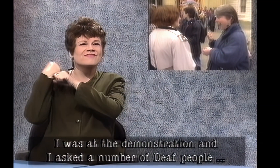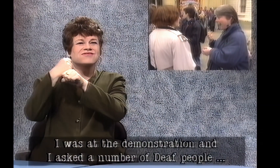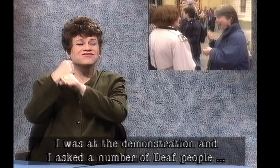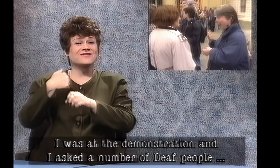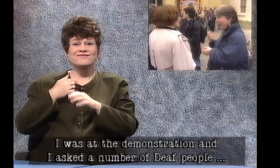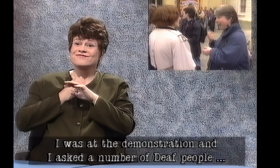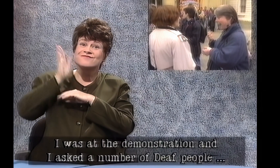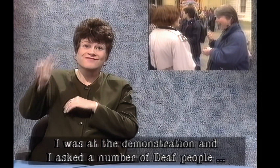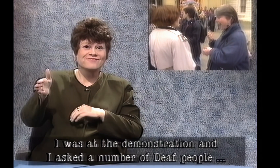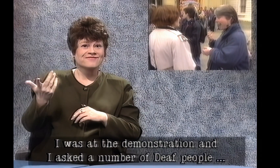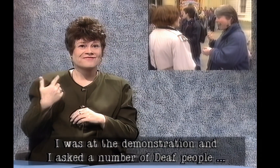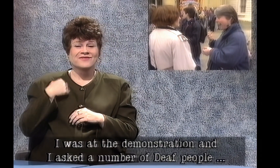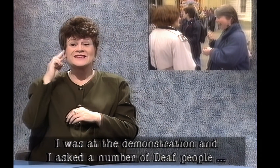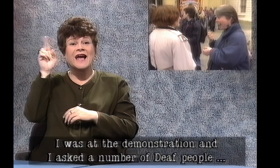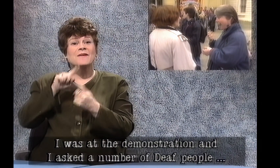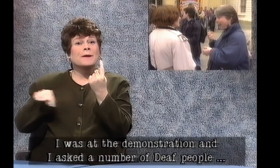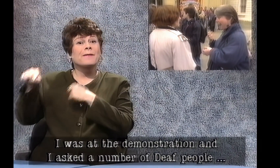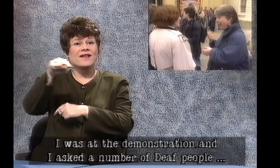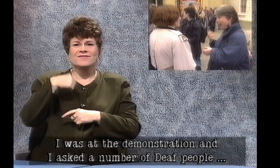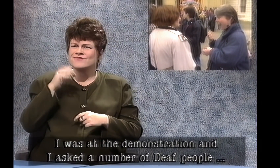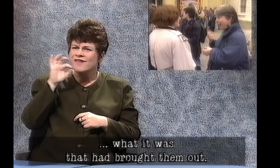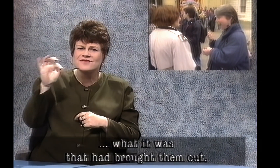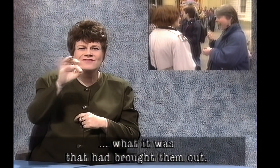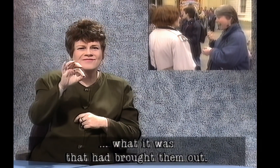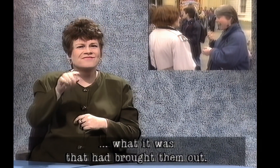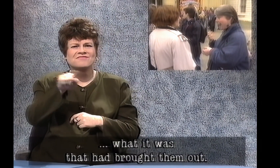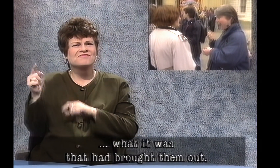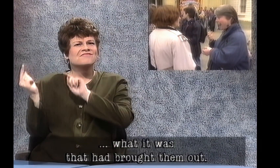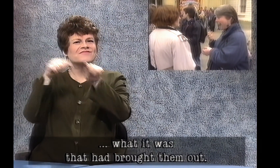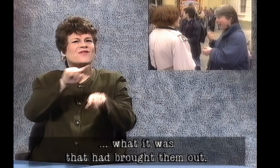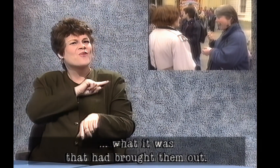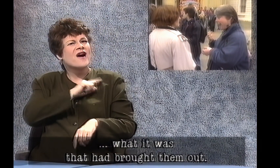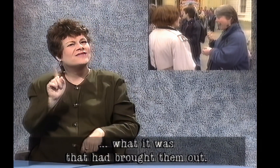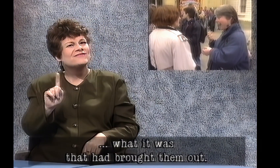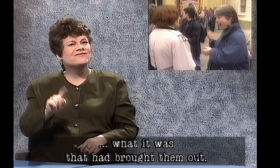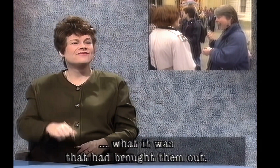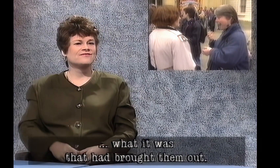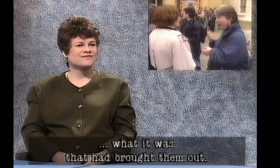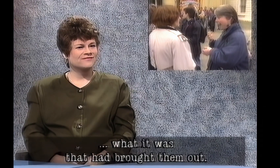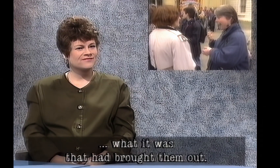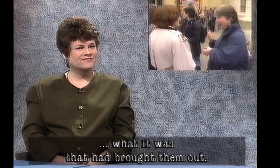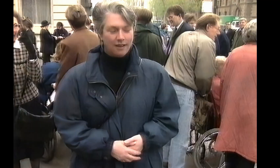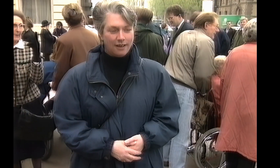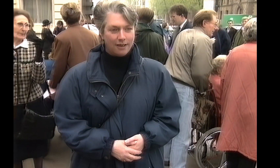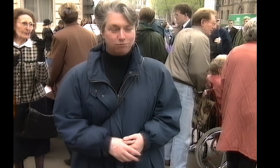I was at the demonstration and I asked a number of the deaf people there what it was that had brought them out.